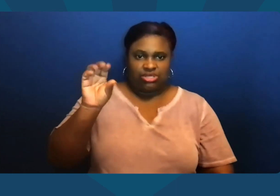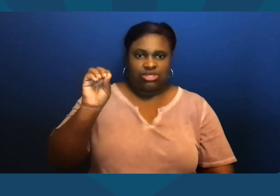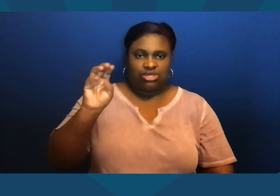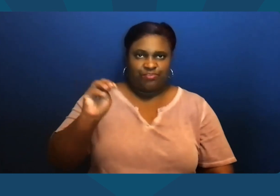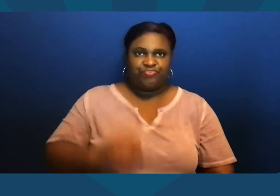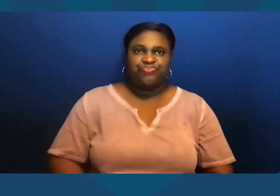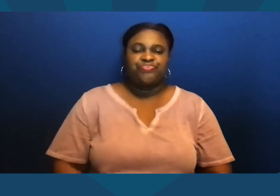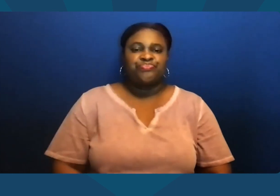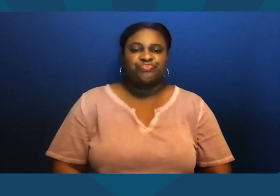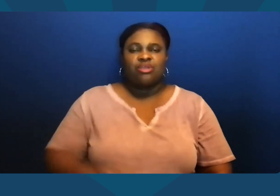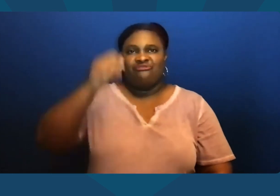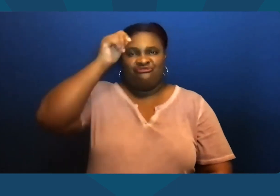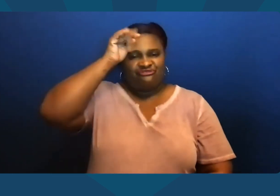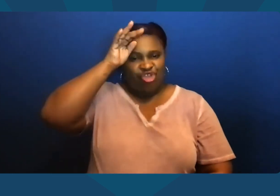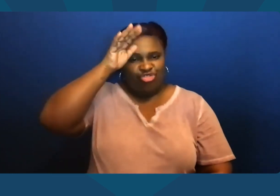robson2020.com.